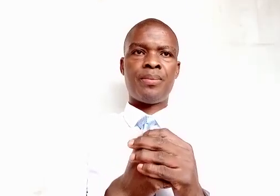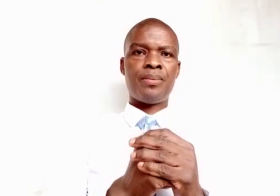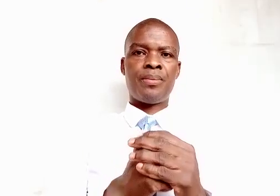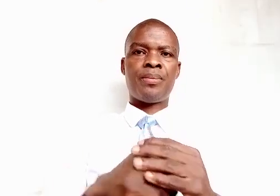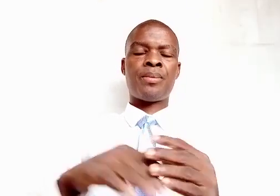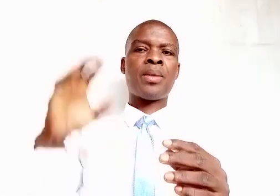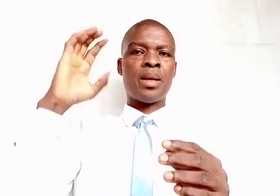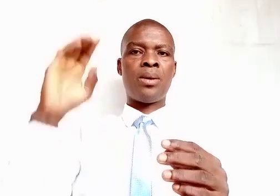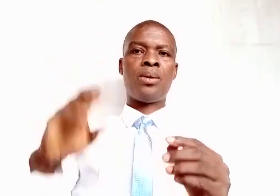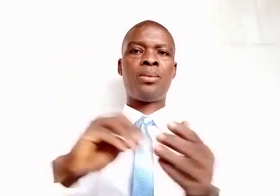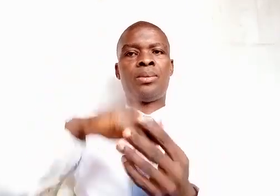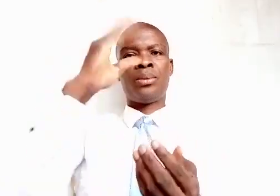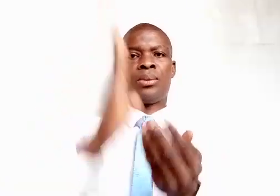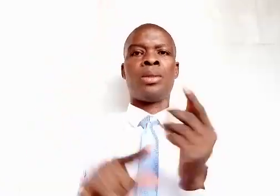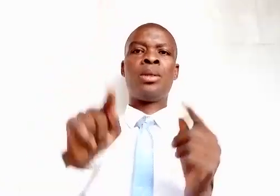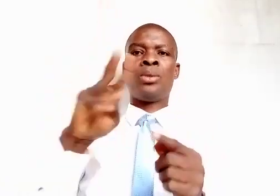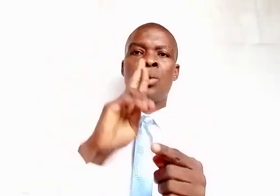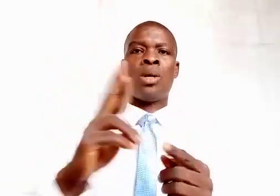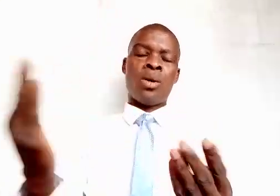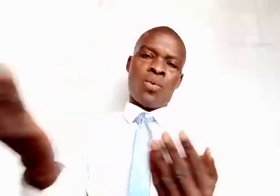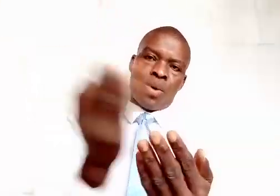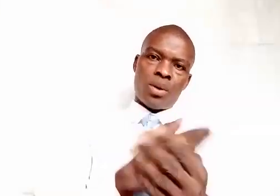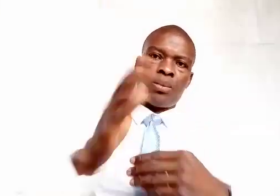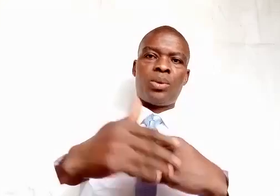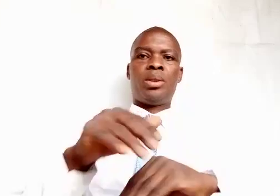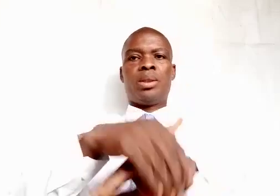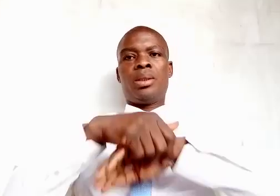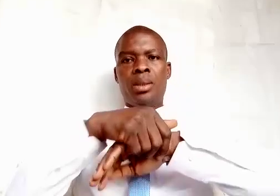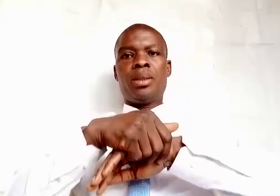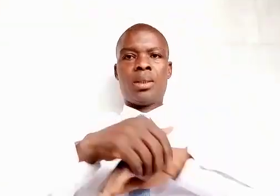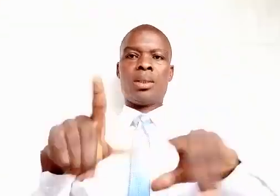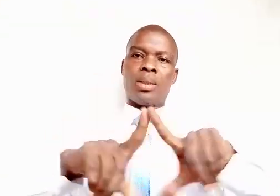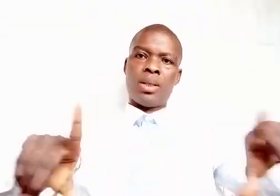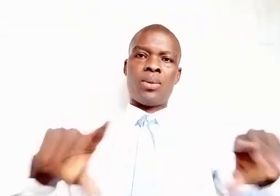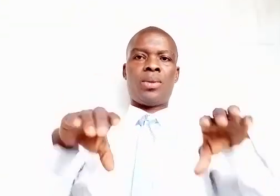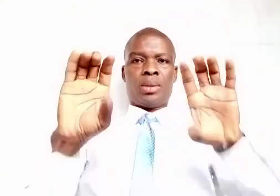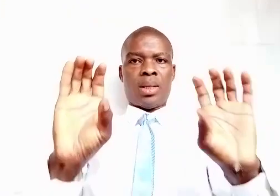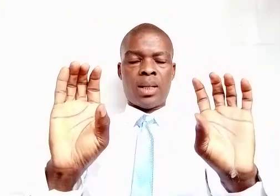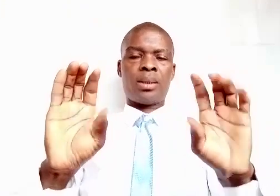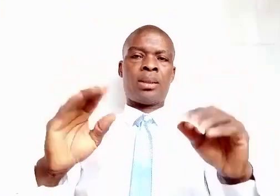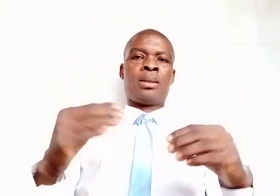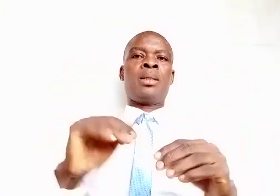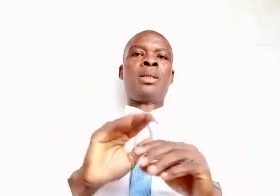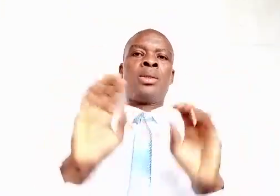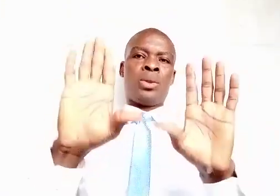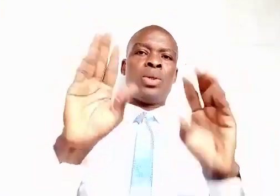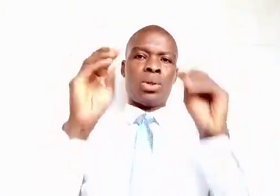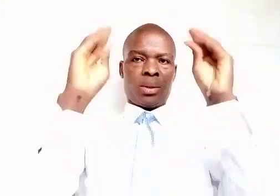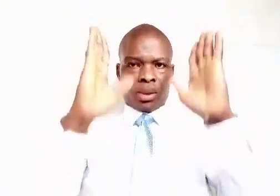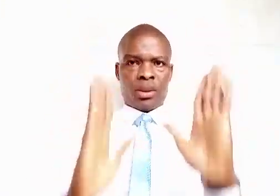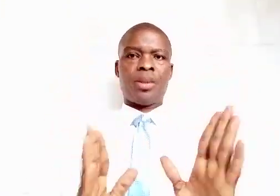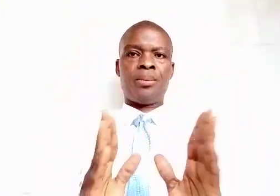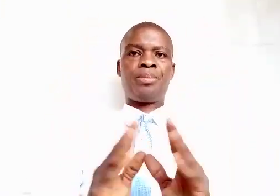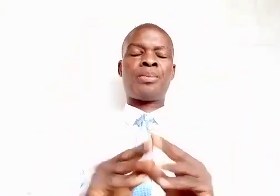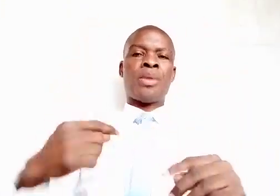Hello students, you are welcome to your English Studies class. I am Oleide Yusuf, your regular English teacher. Our topic today